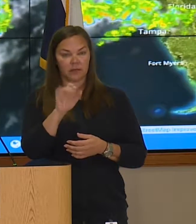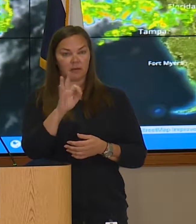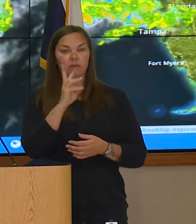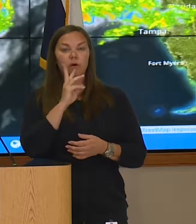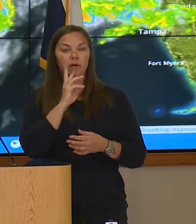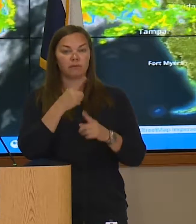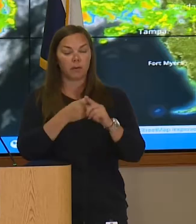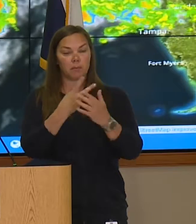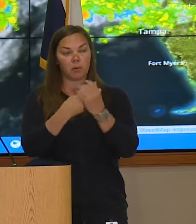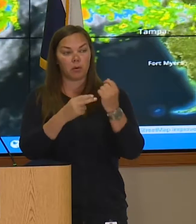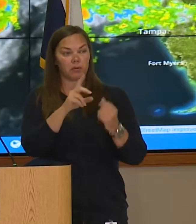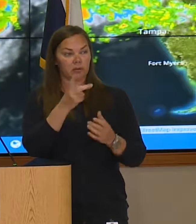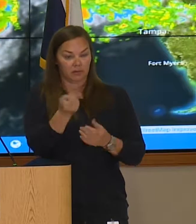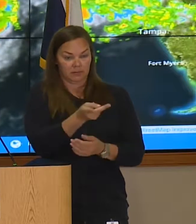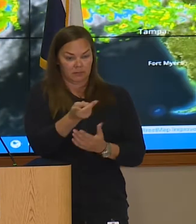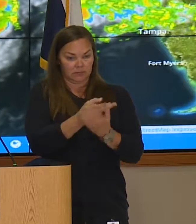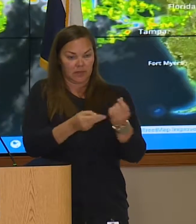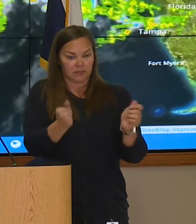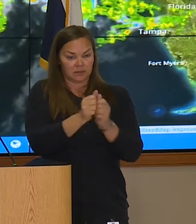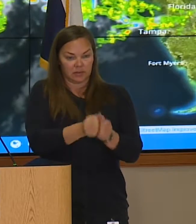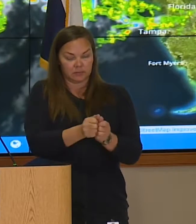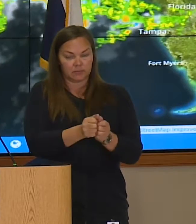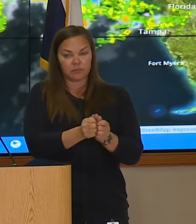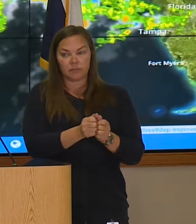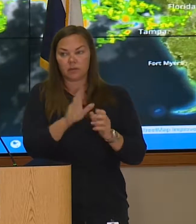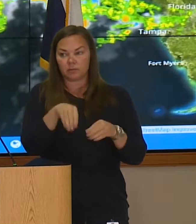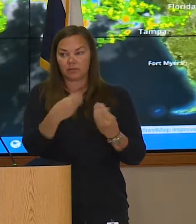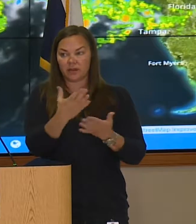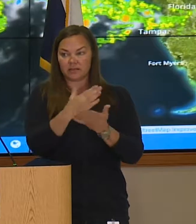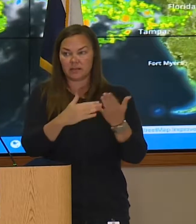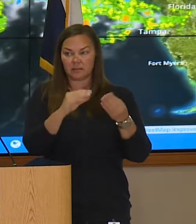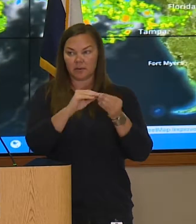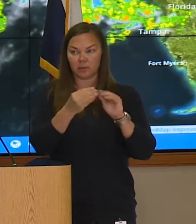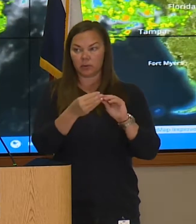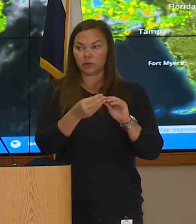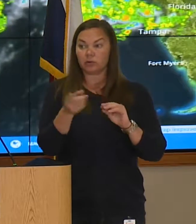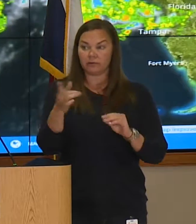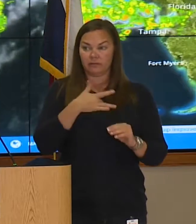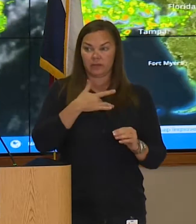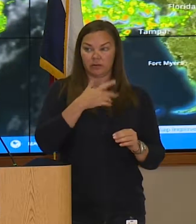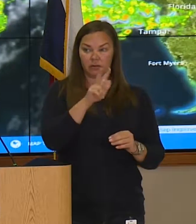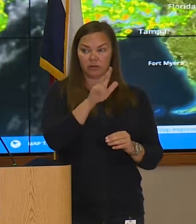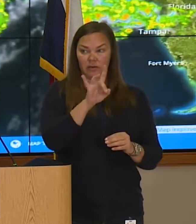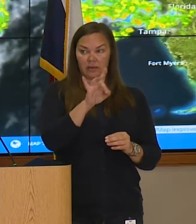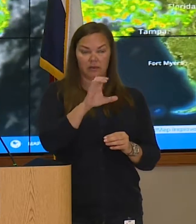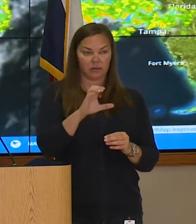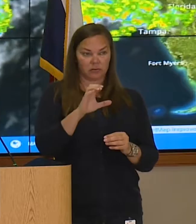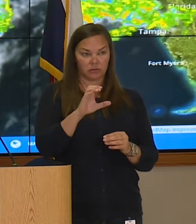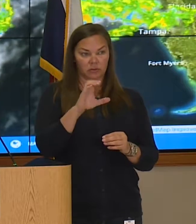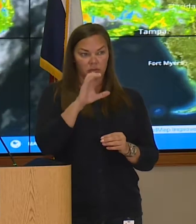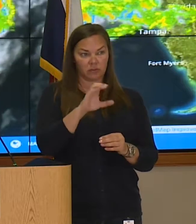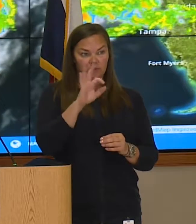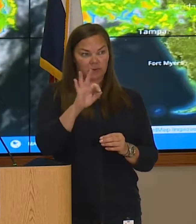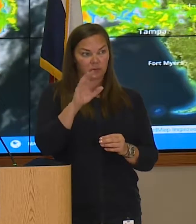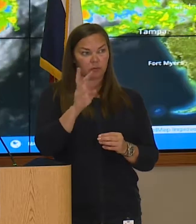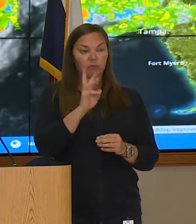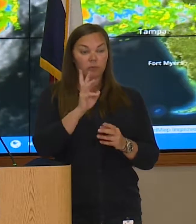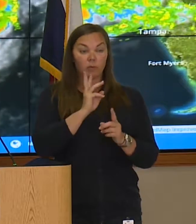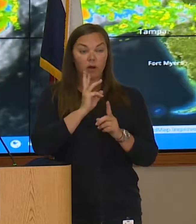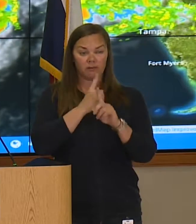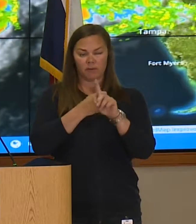dams combined. And you provided some numbers here where you said that there was 3,800 cubic feet of water coming out of